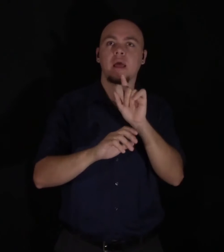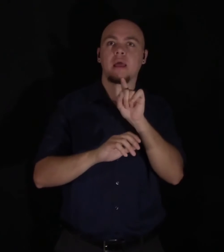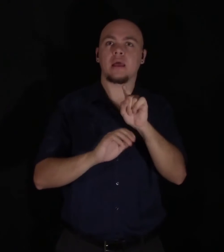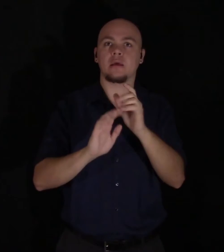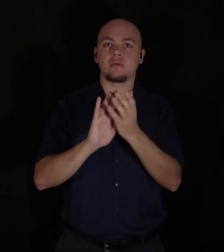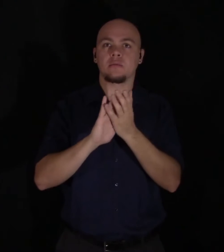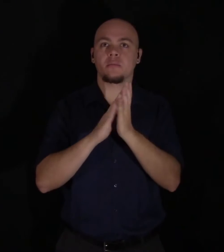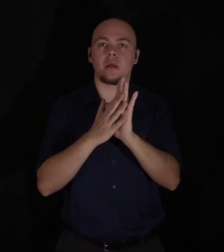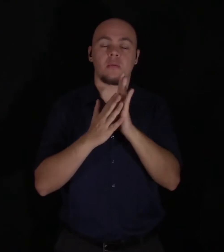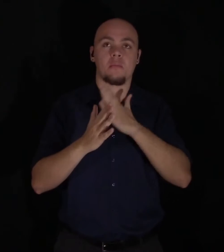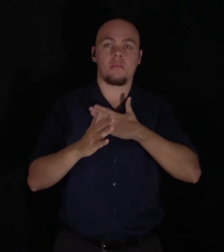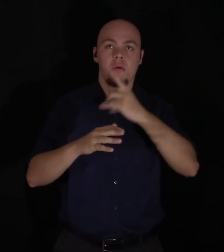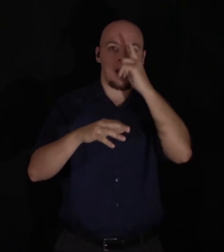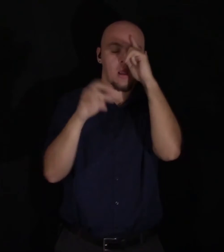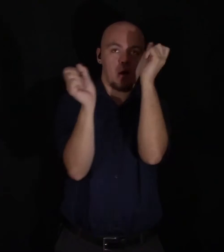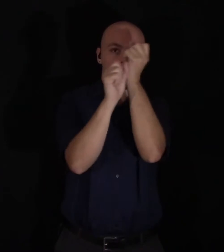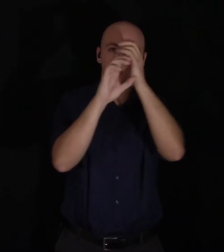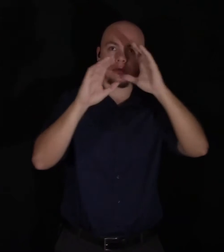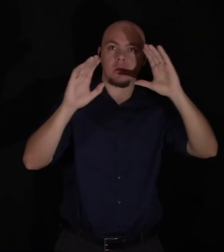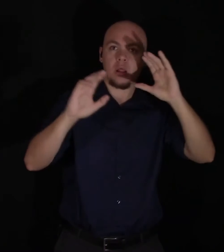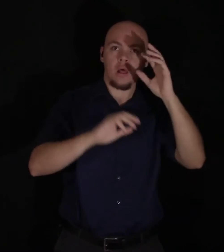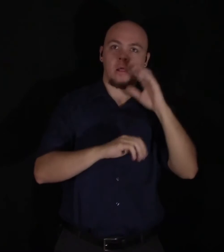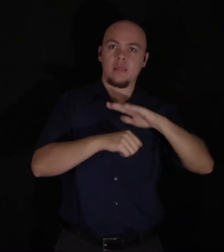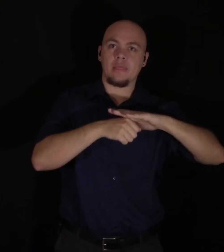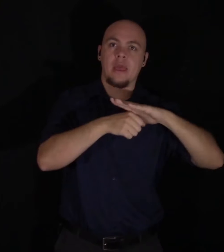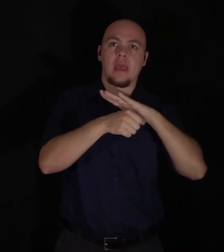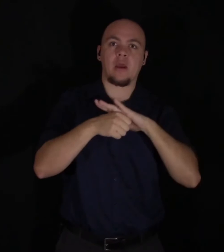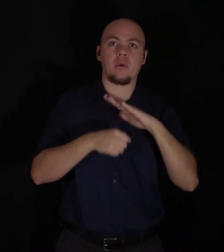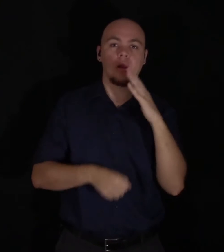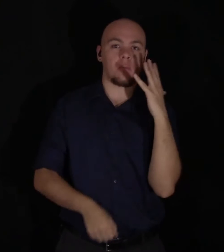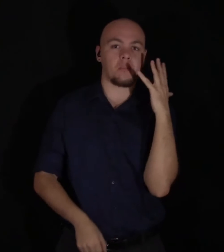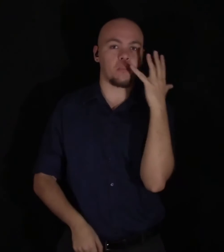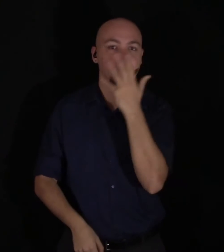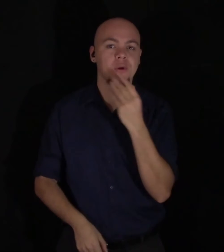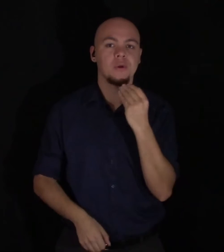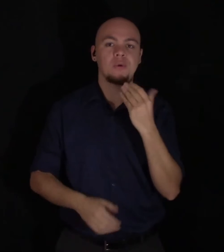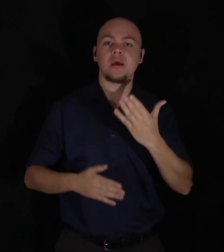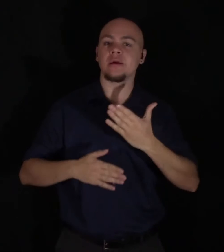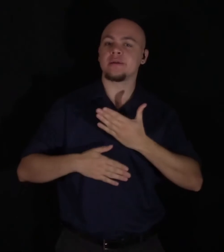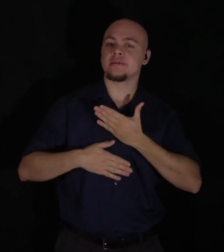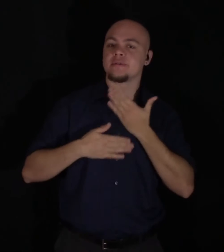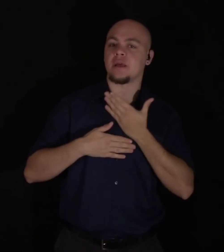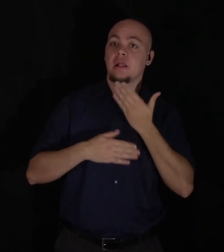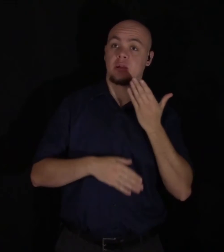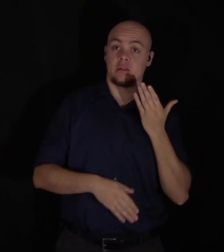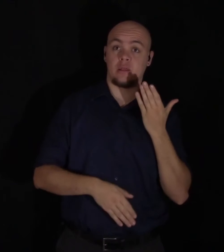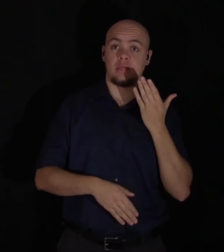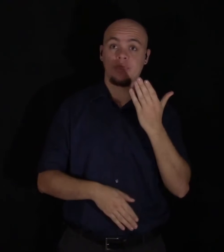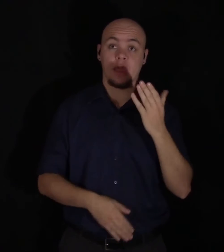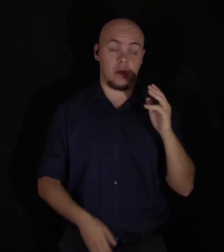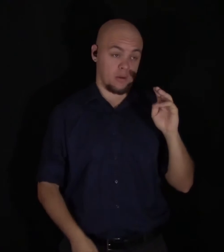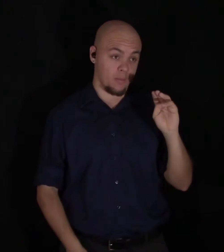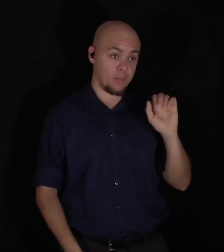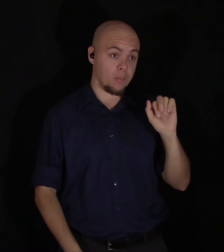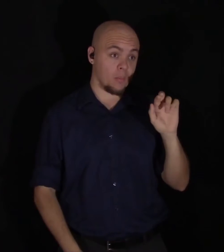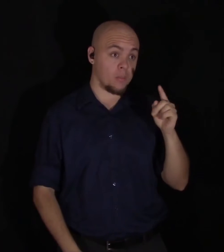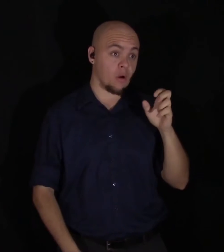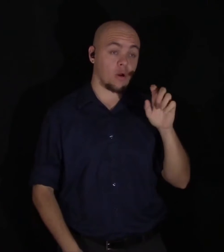my imagination as the region of beauty and delight. There, Margaret, the sun is forever